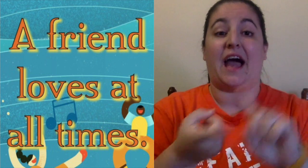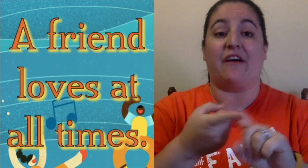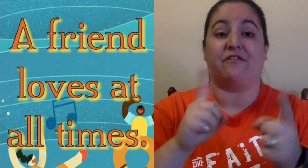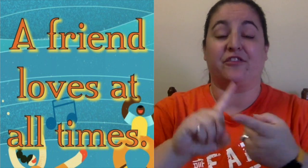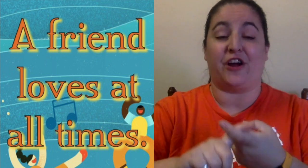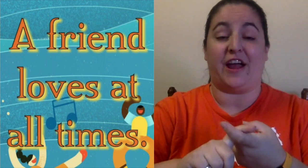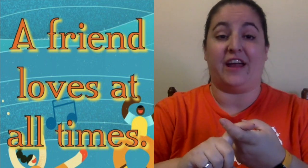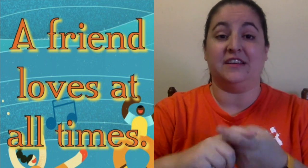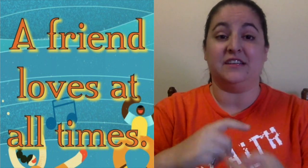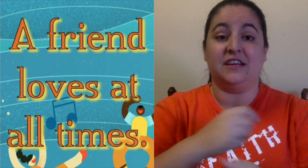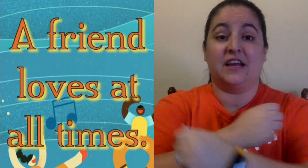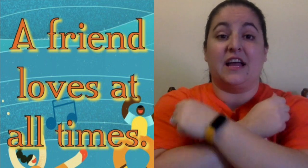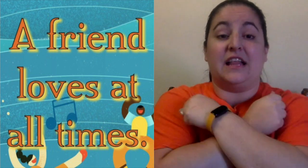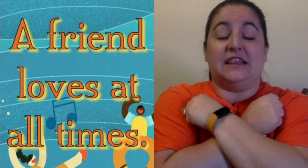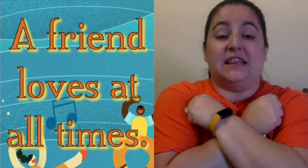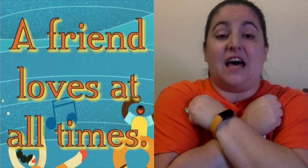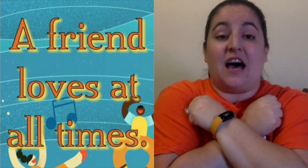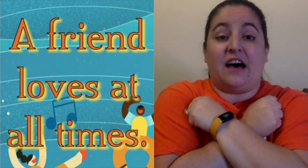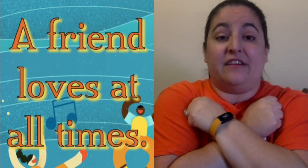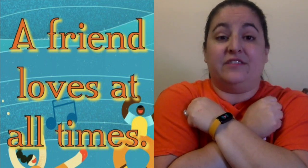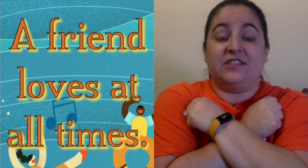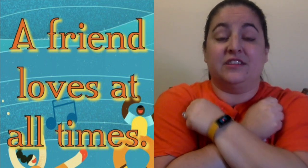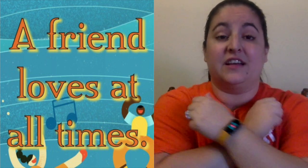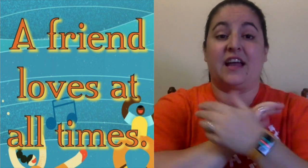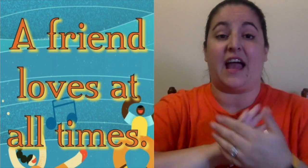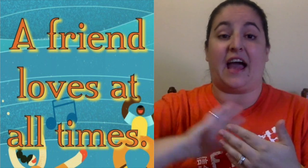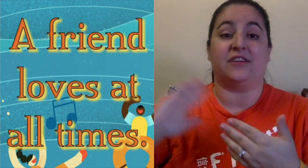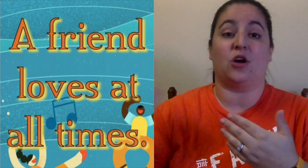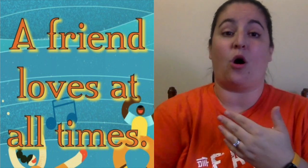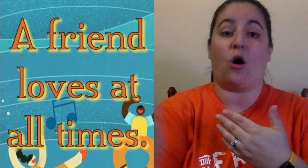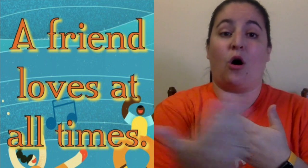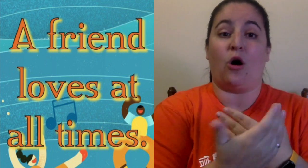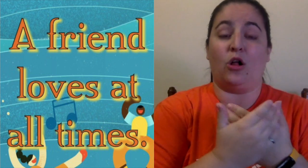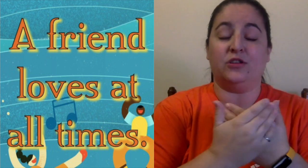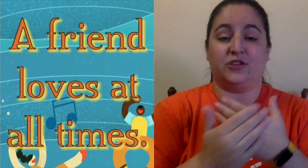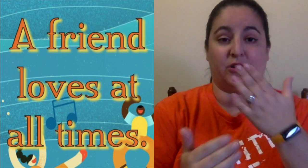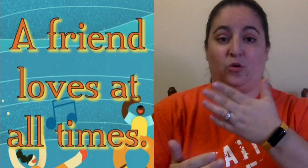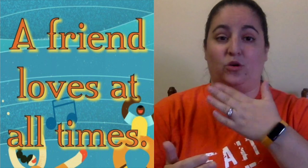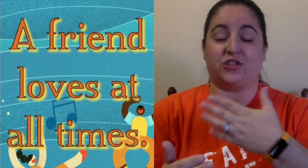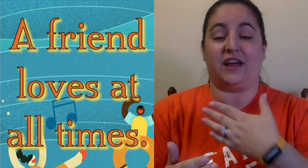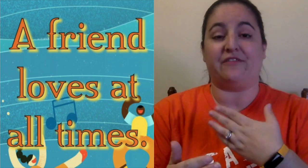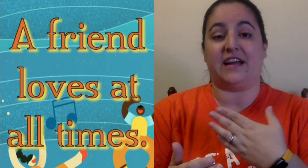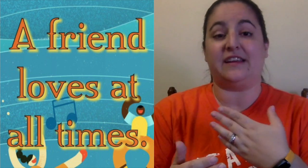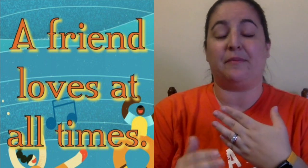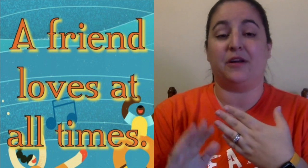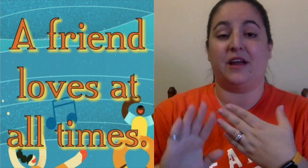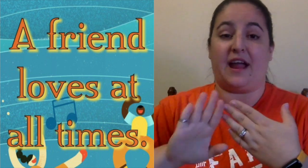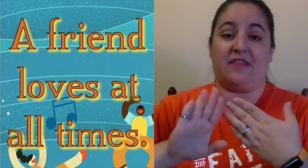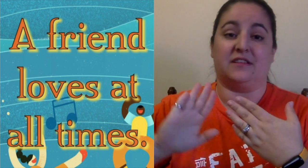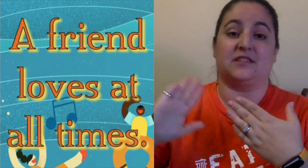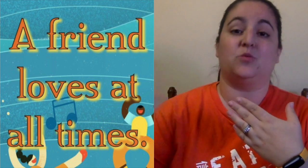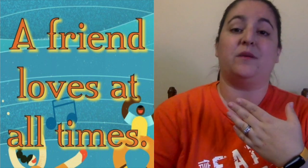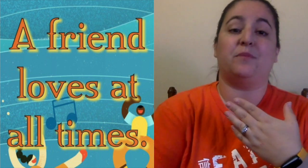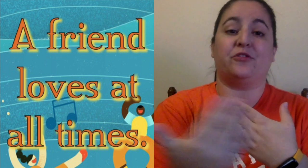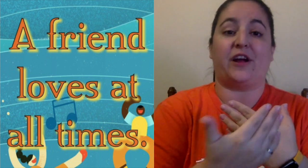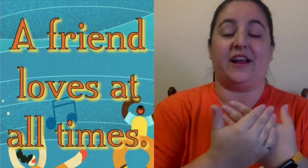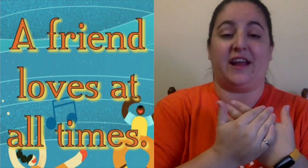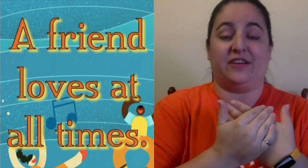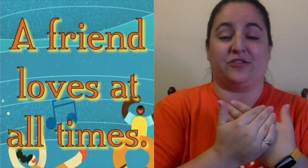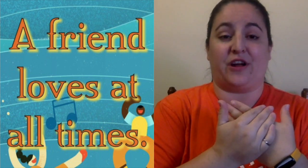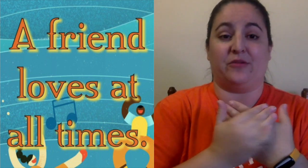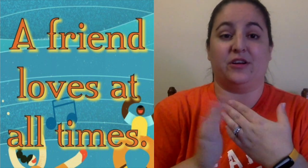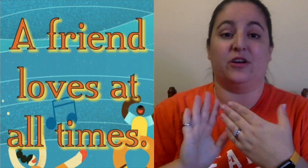the friend that we all need. Let's put our actions back on this verse to help us remember. A